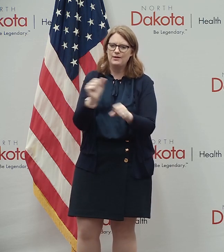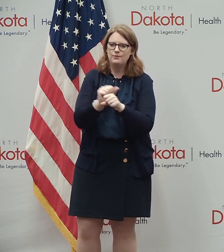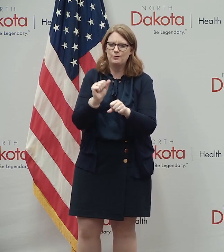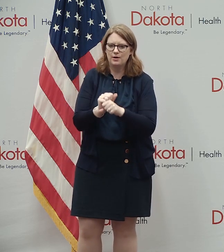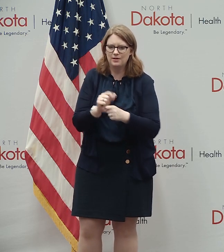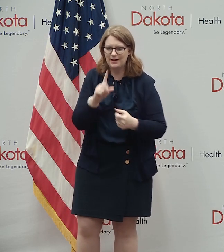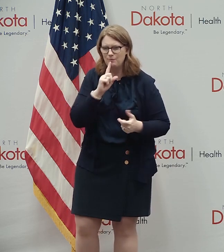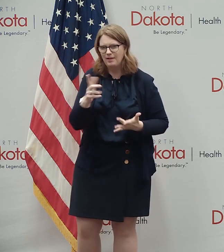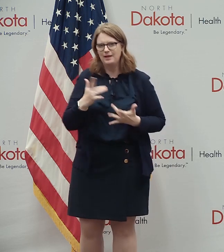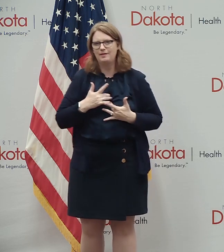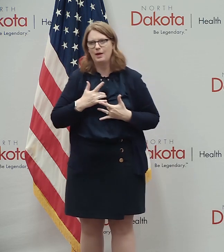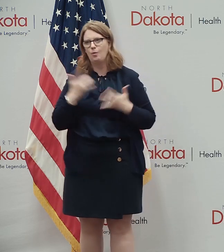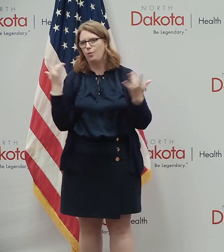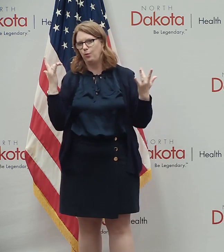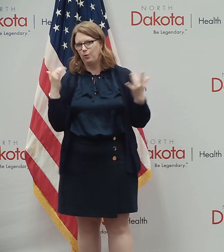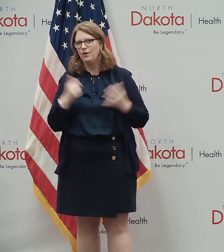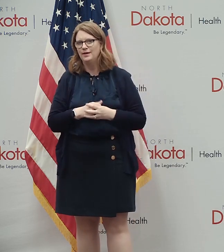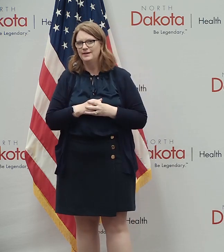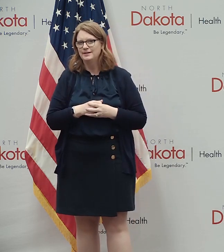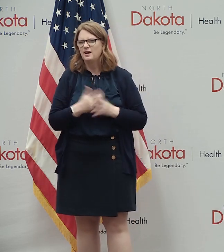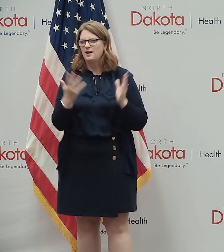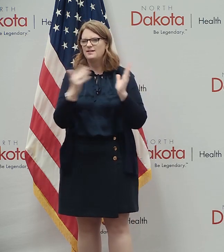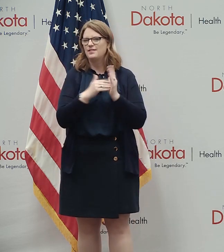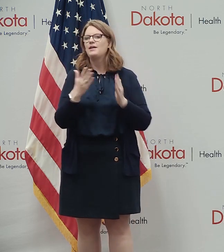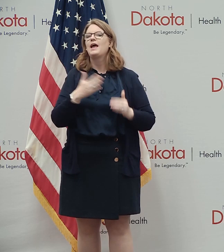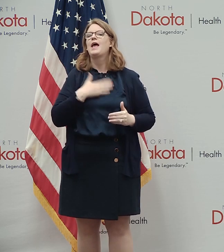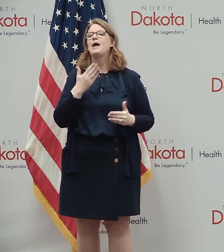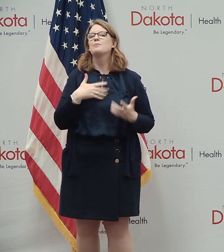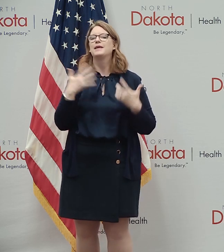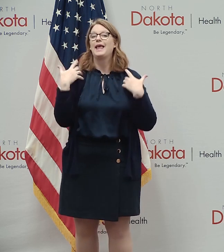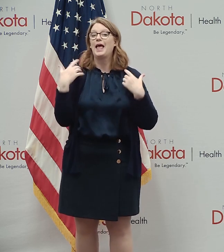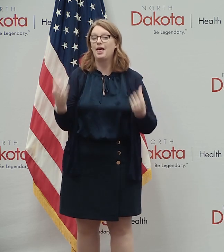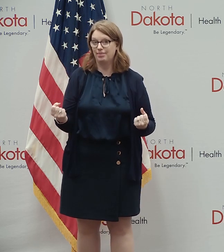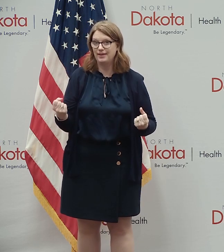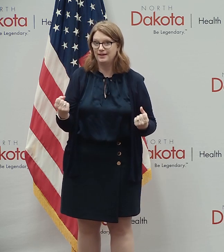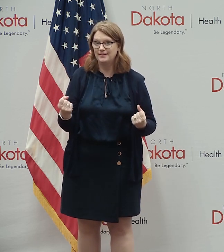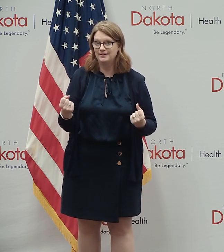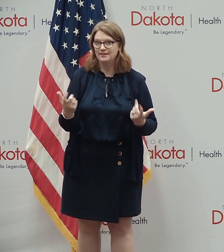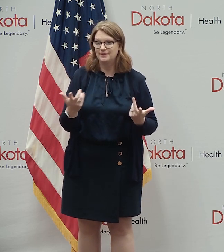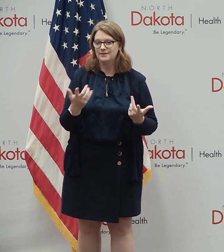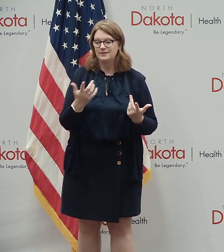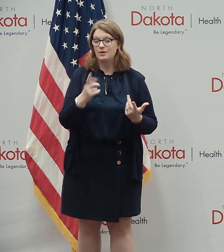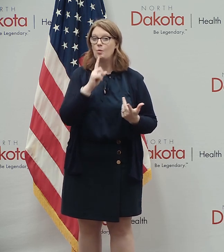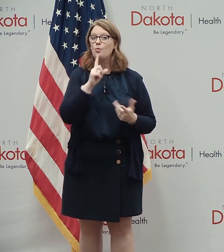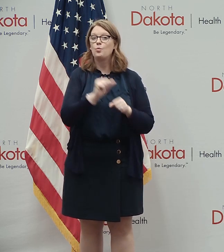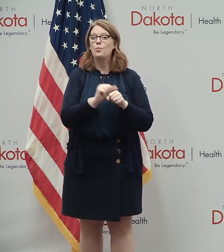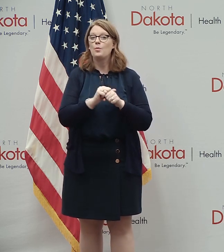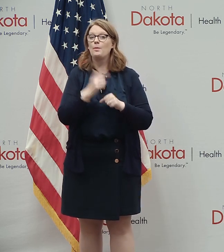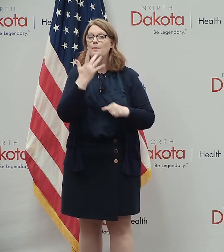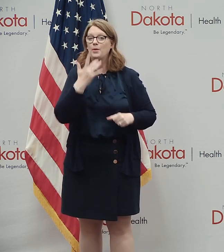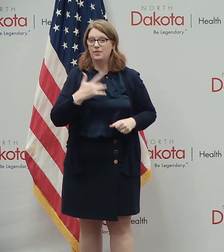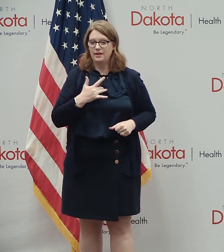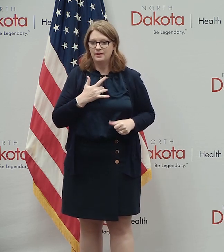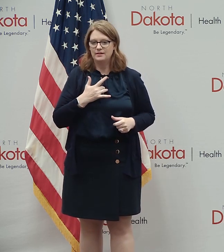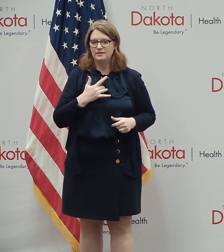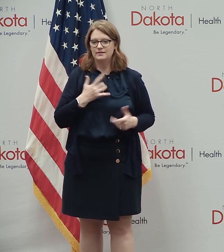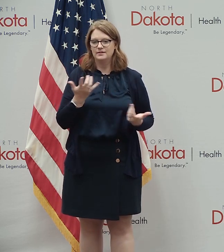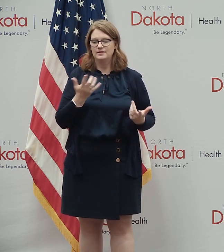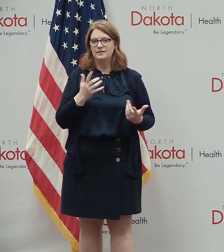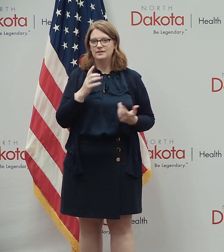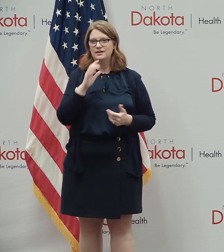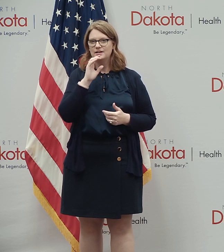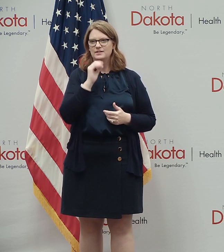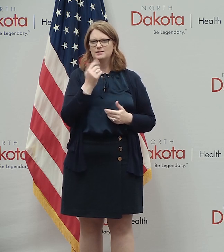delighted that she's having another happy, healthy recovery. This is her real birthday, but had her 18th